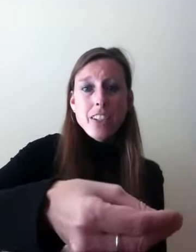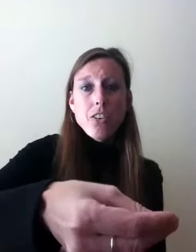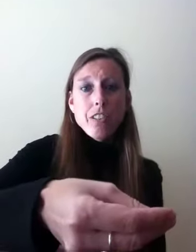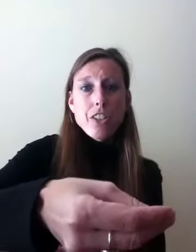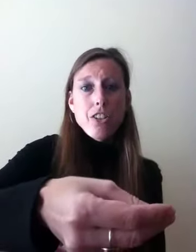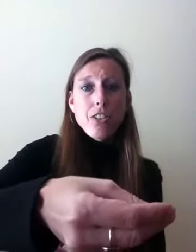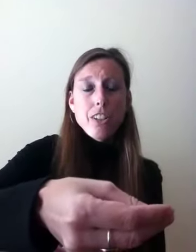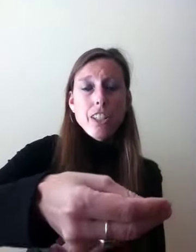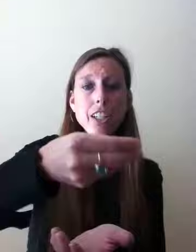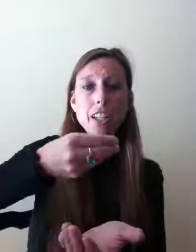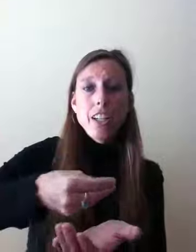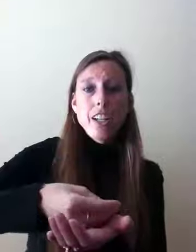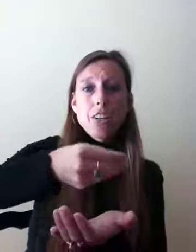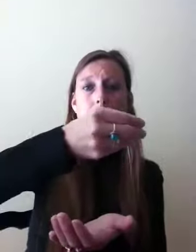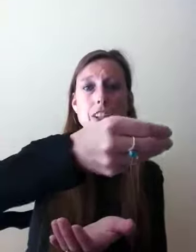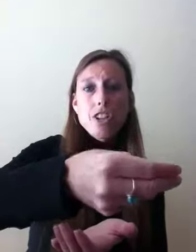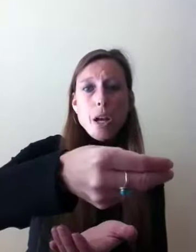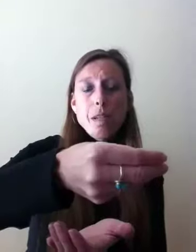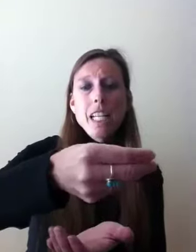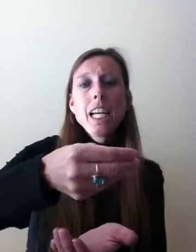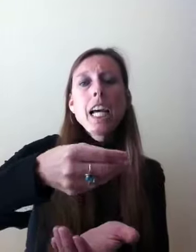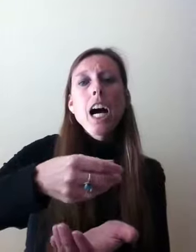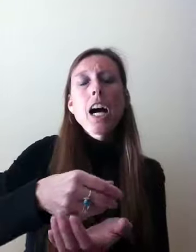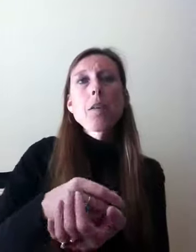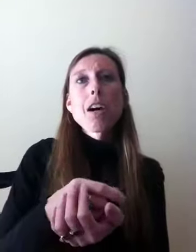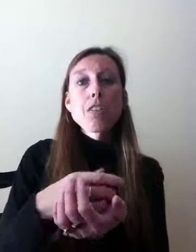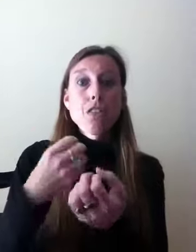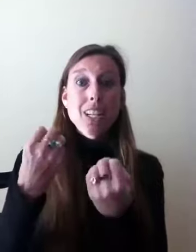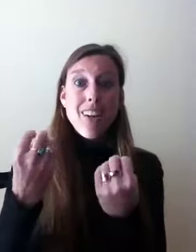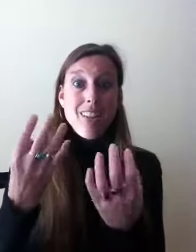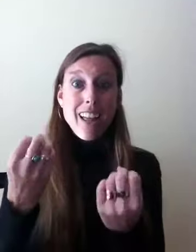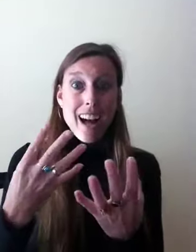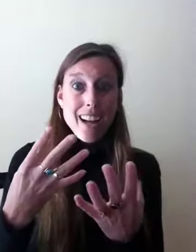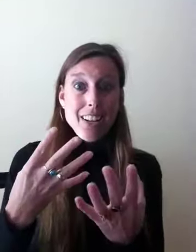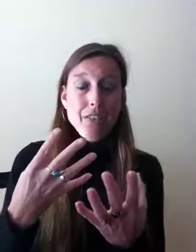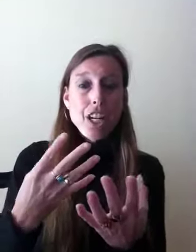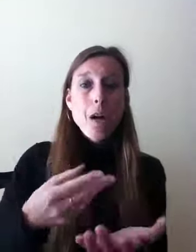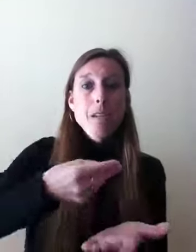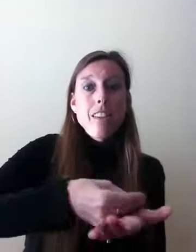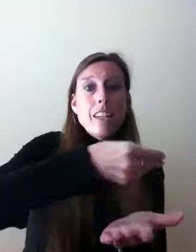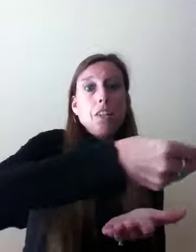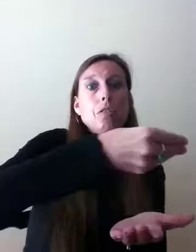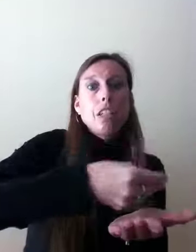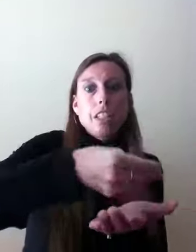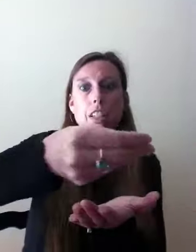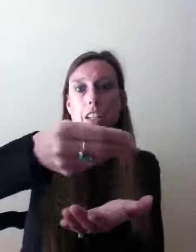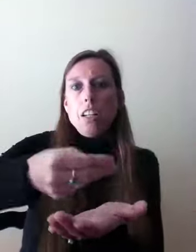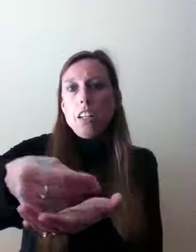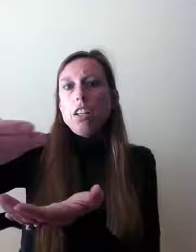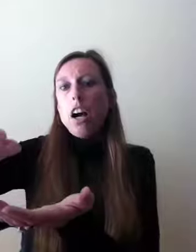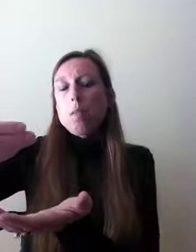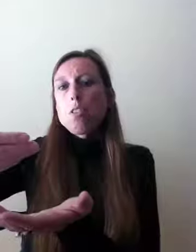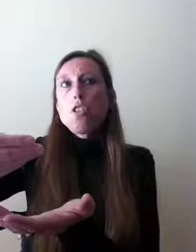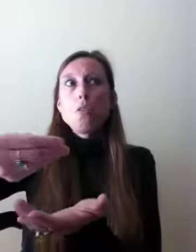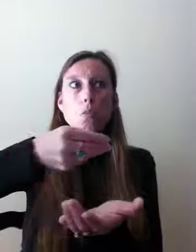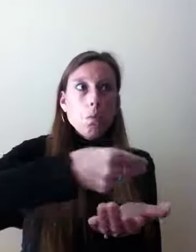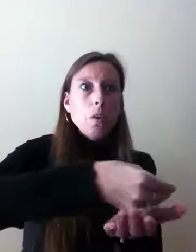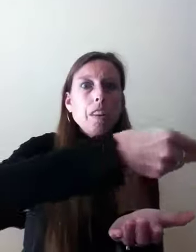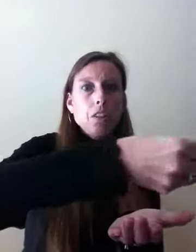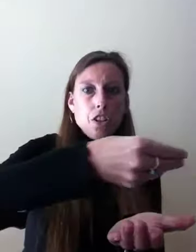over to the clerk. Okay, shopping. Now if you did a lot of shopping, then you could do more than just